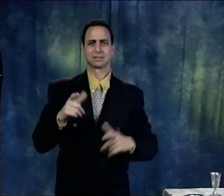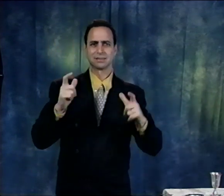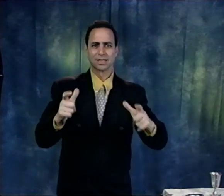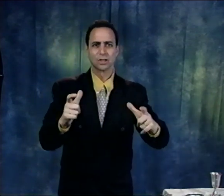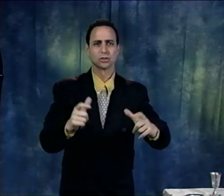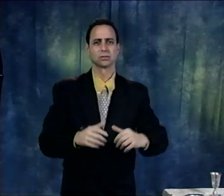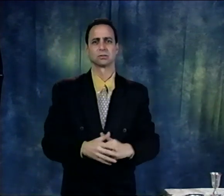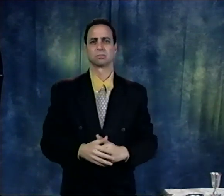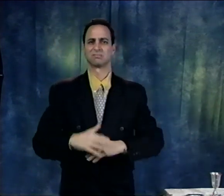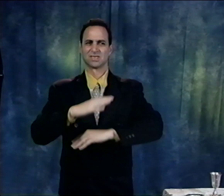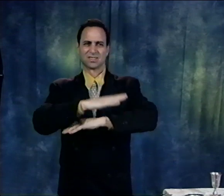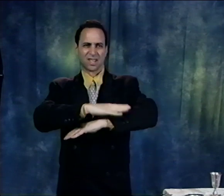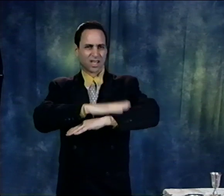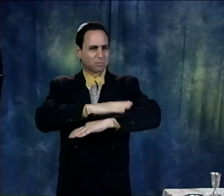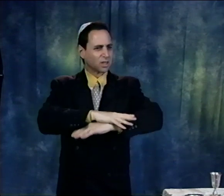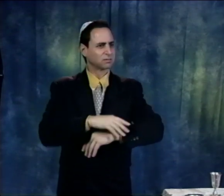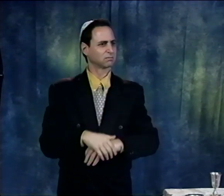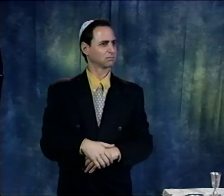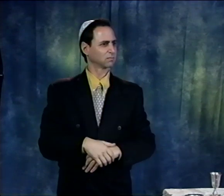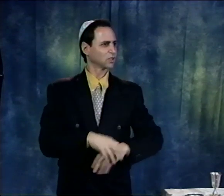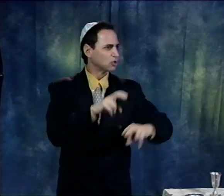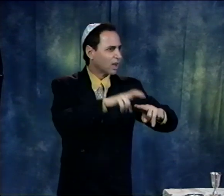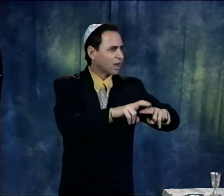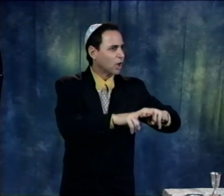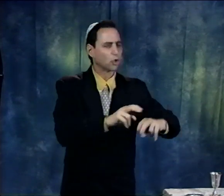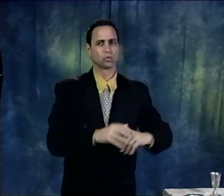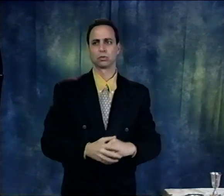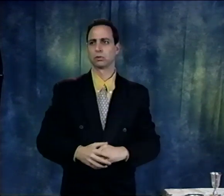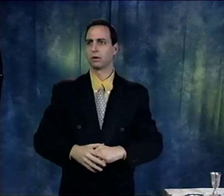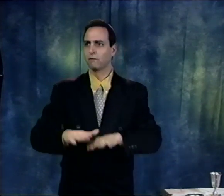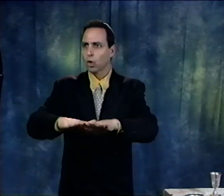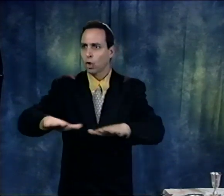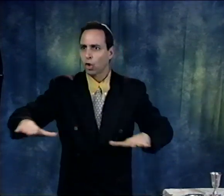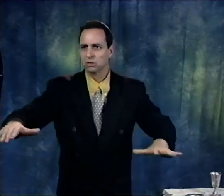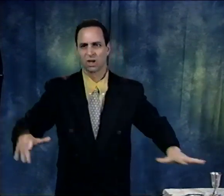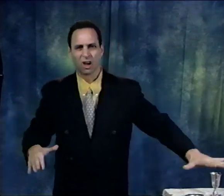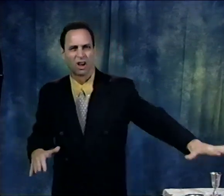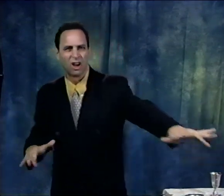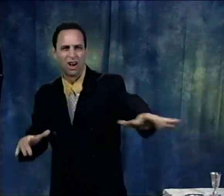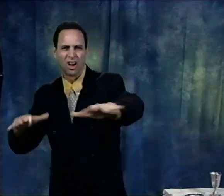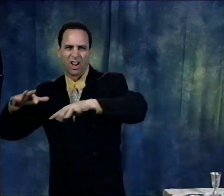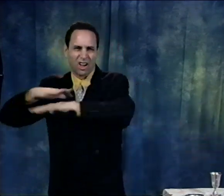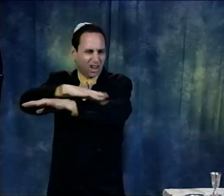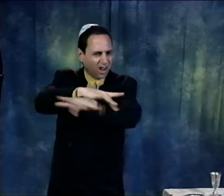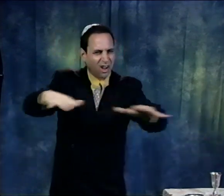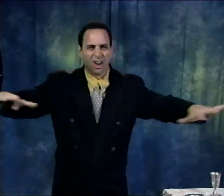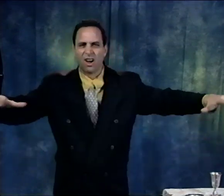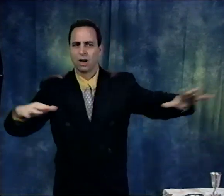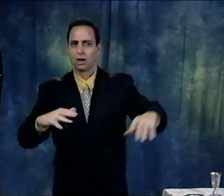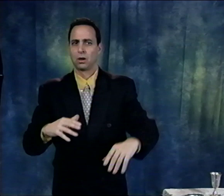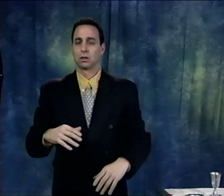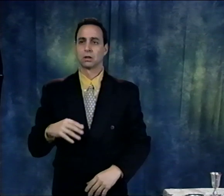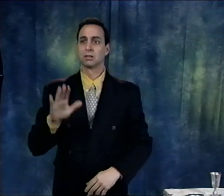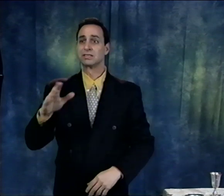and dishes, on tables and chairs and floors. Slimy frogs